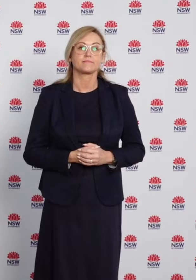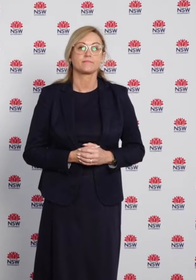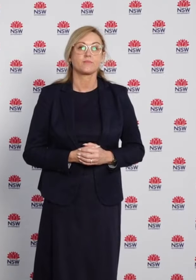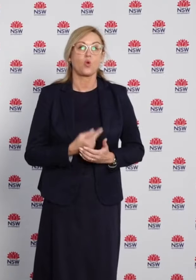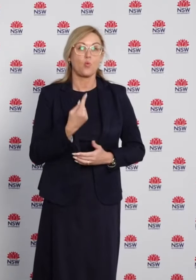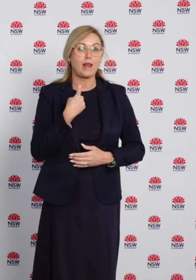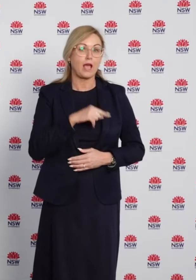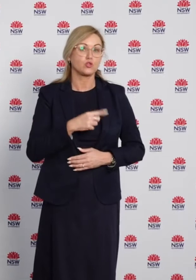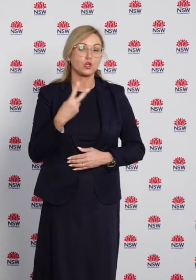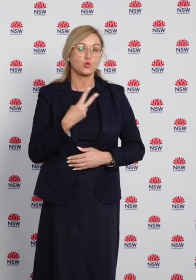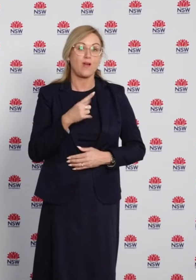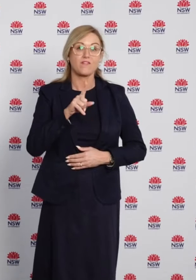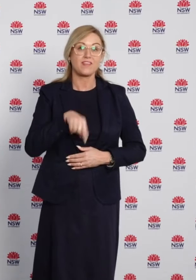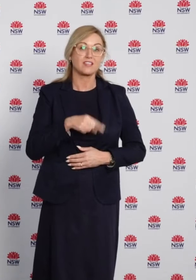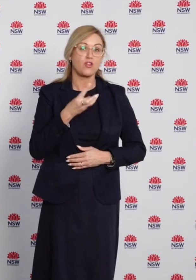were